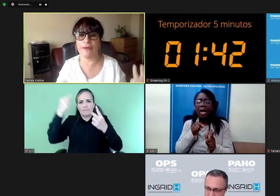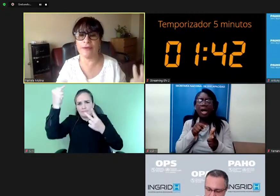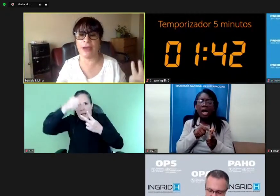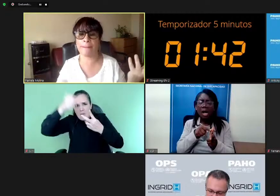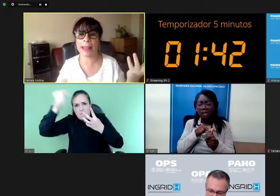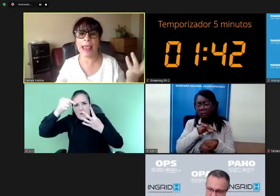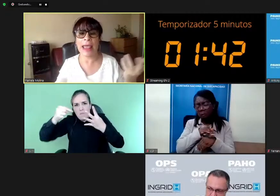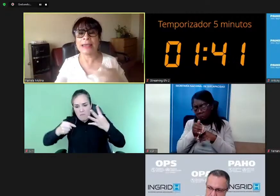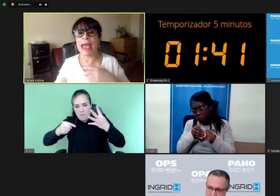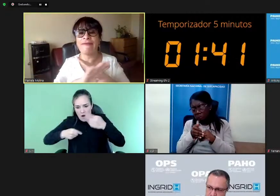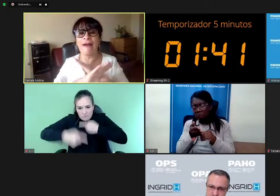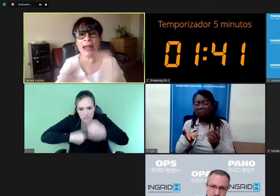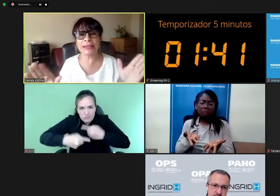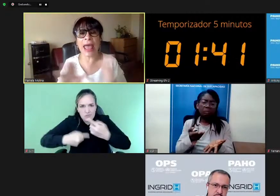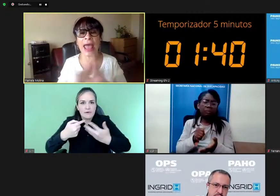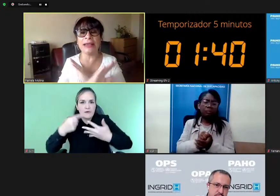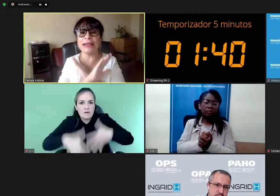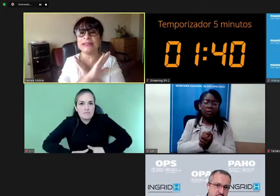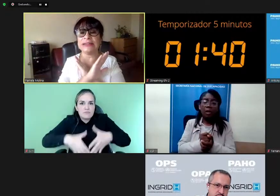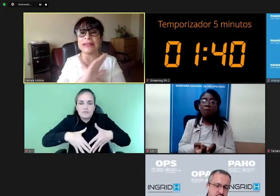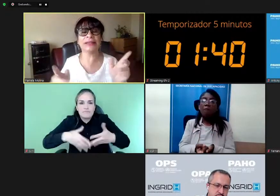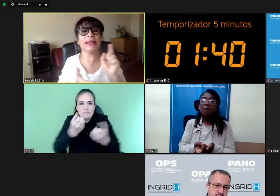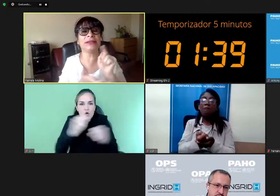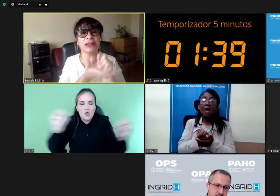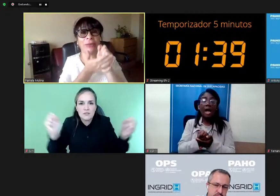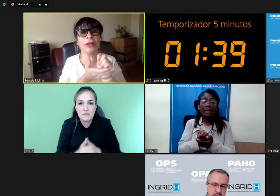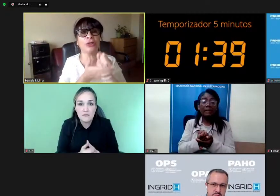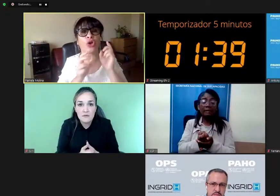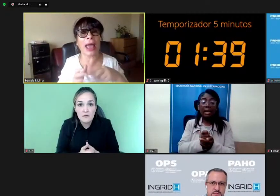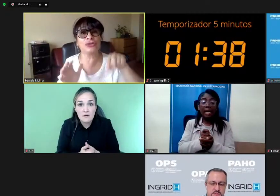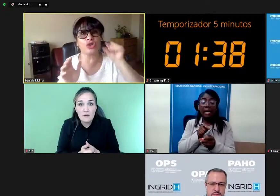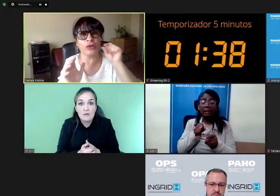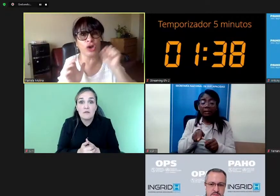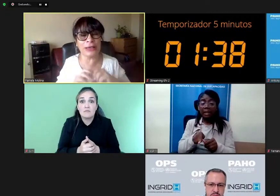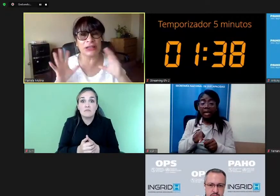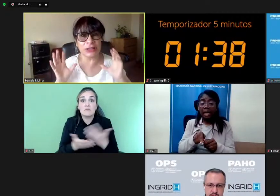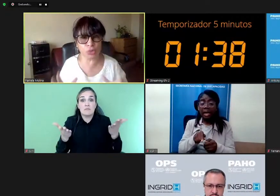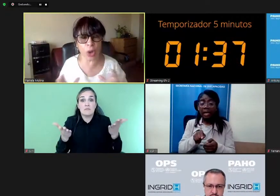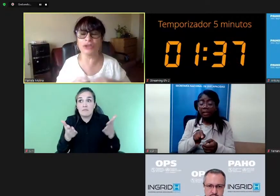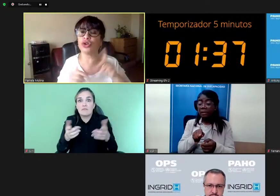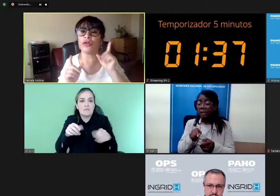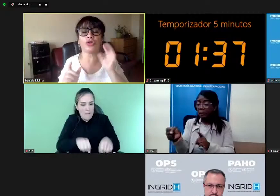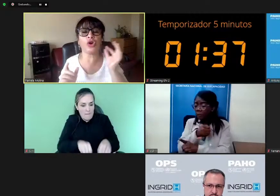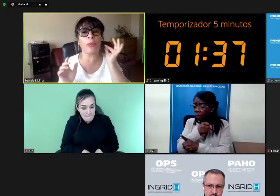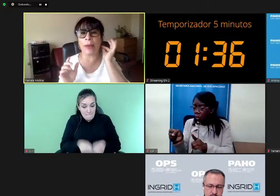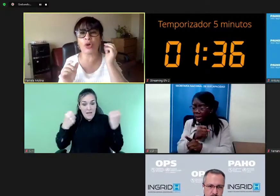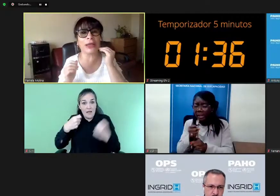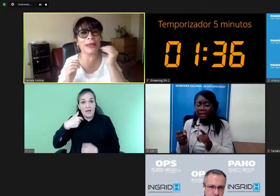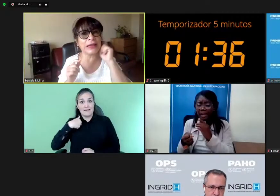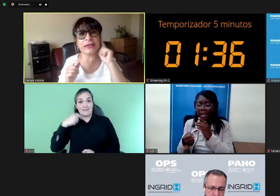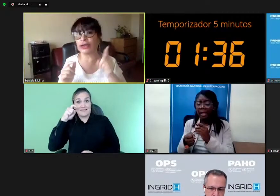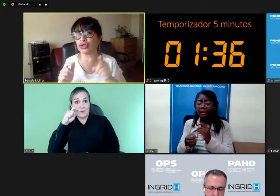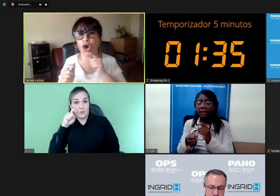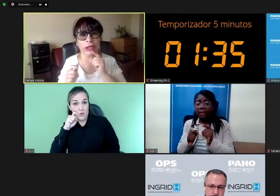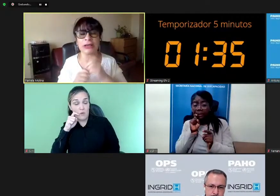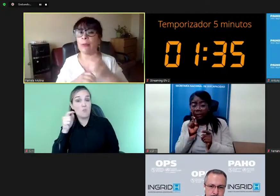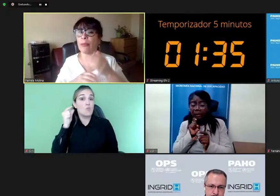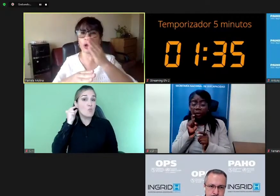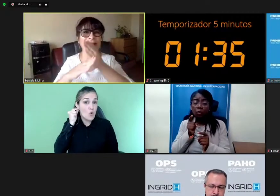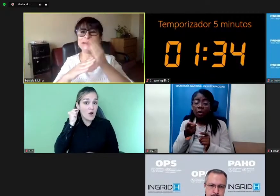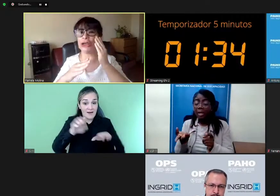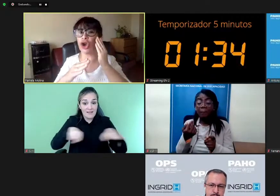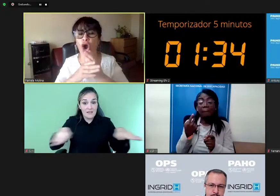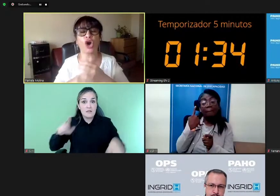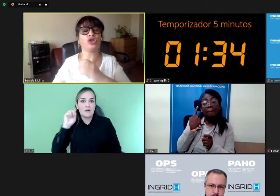education regarding sexual reproductive health they lack and treatment in cases of texts of